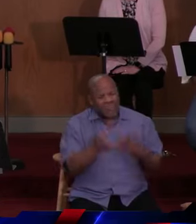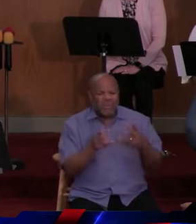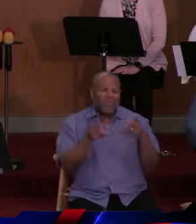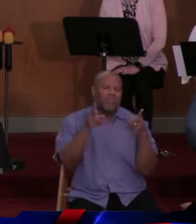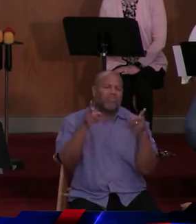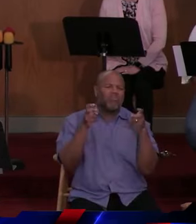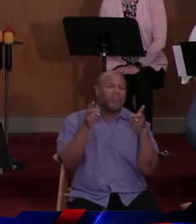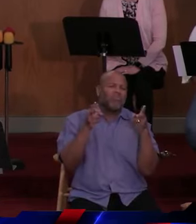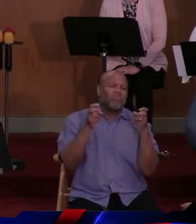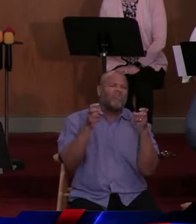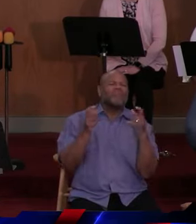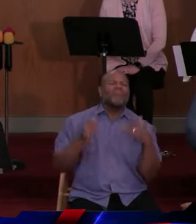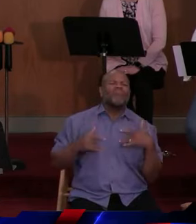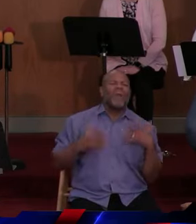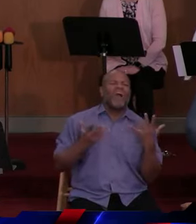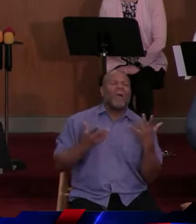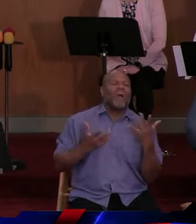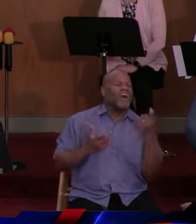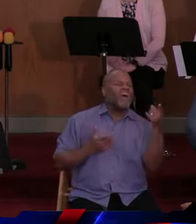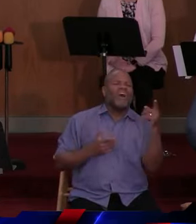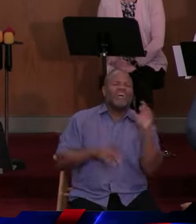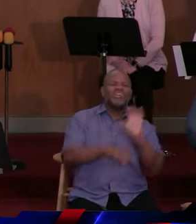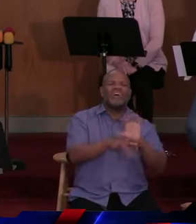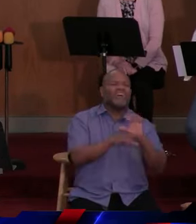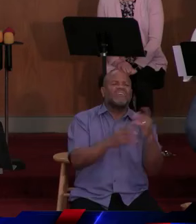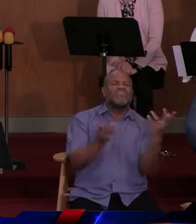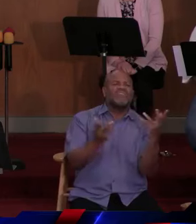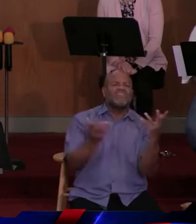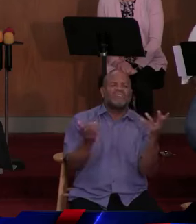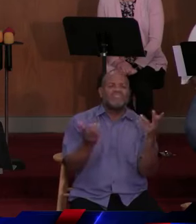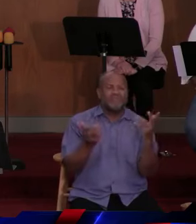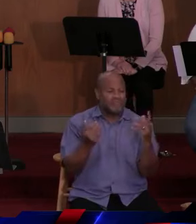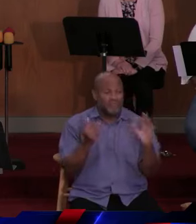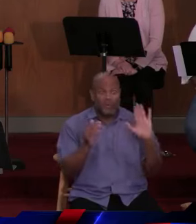wanted to find out what they're doing over there. And this is the first time